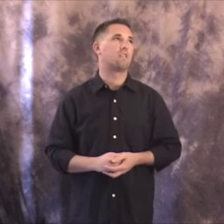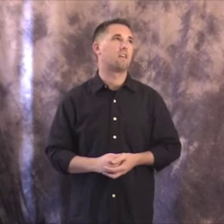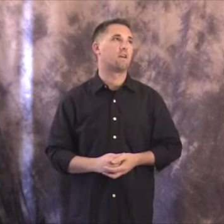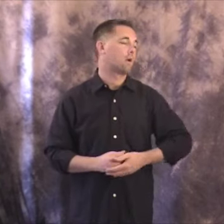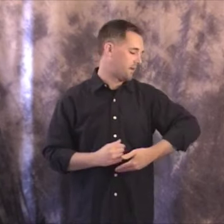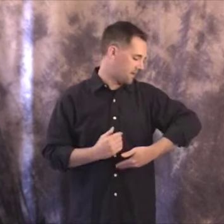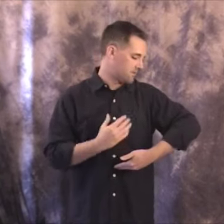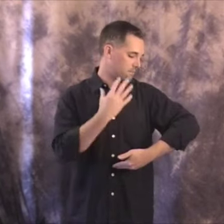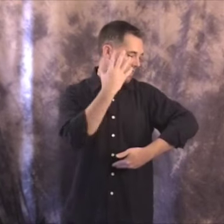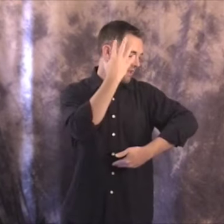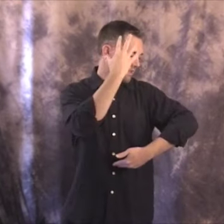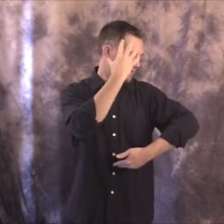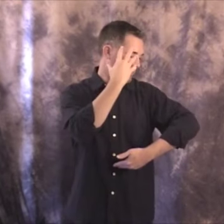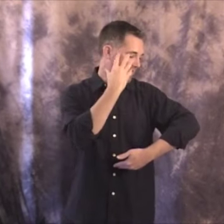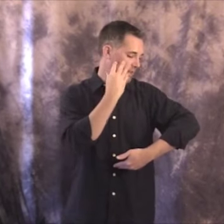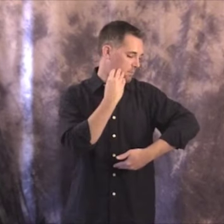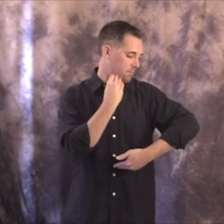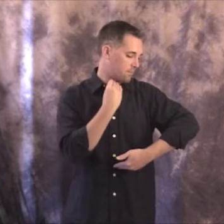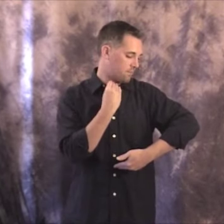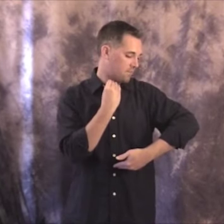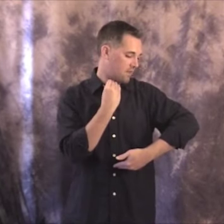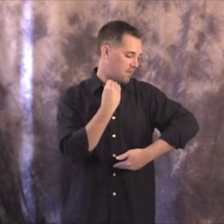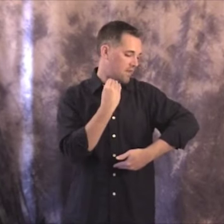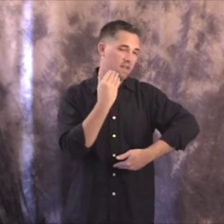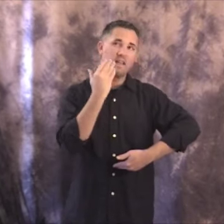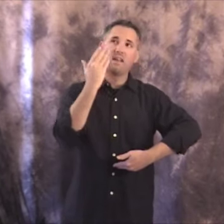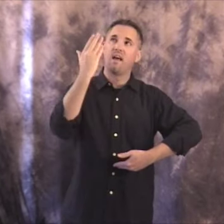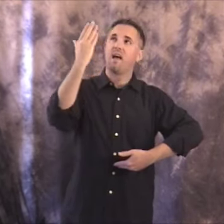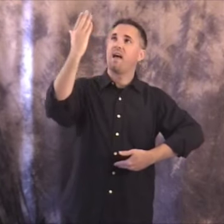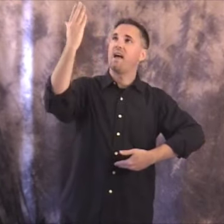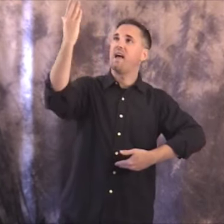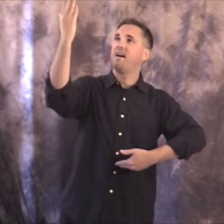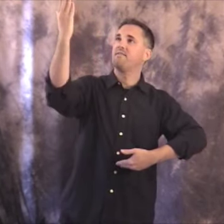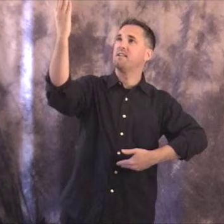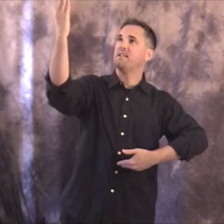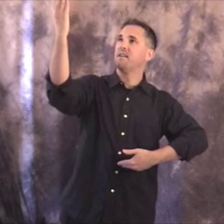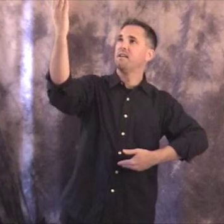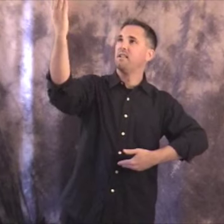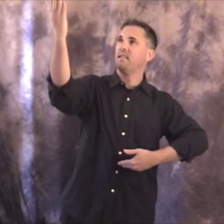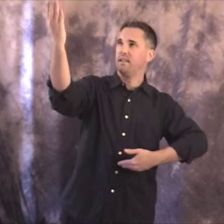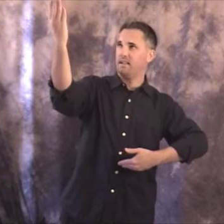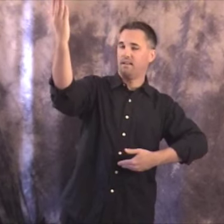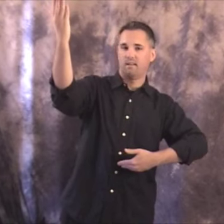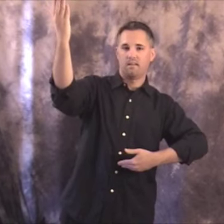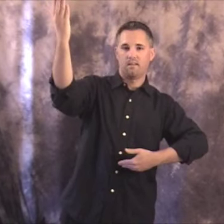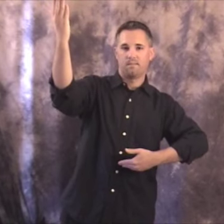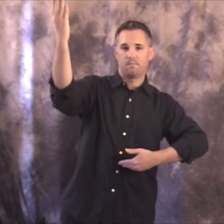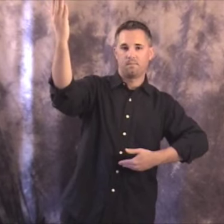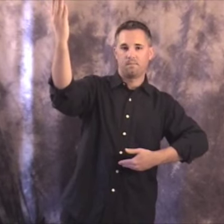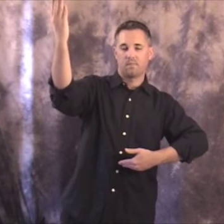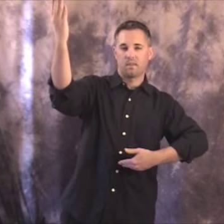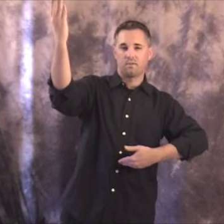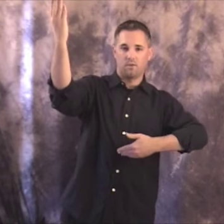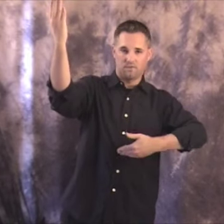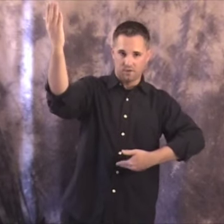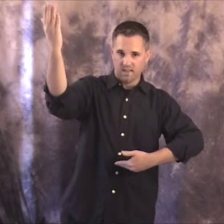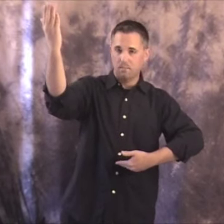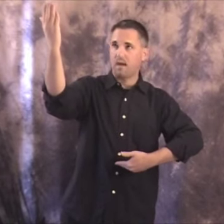think, okay, yes. Sleep in heavenly. So you've still got the